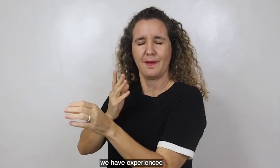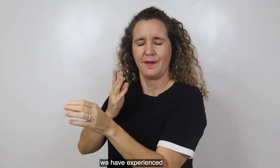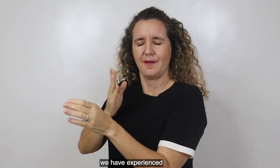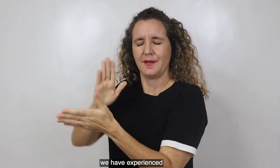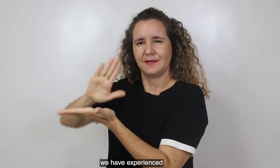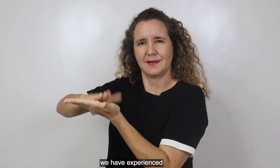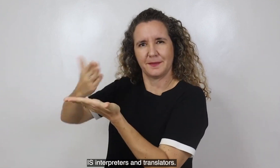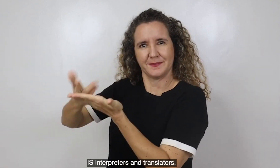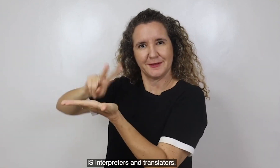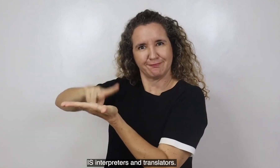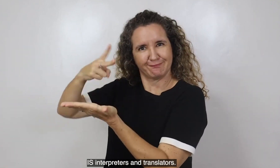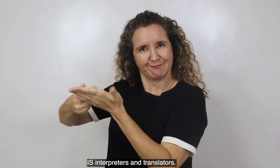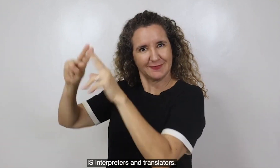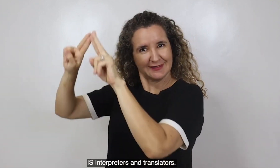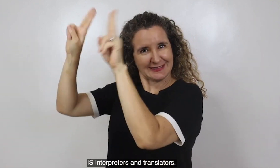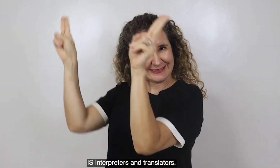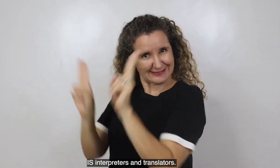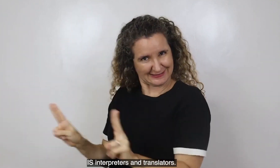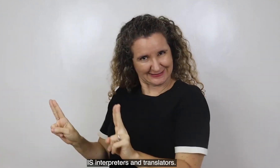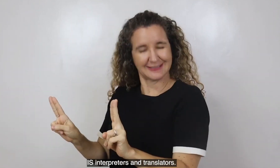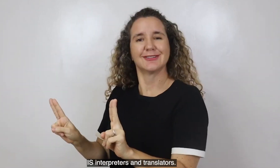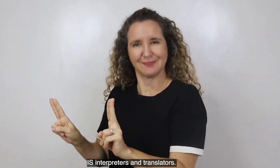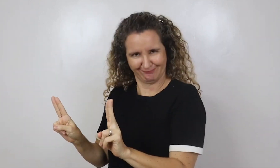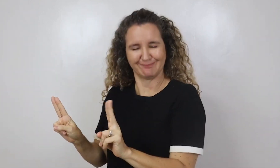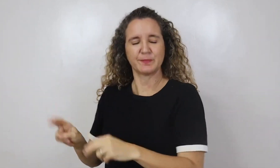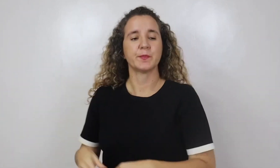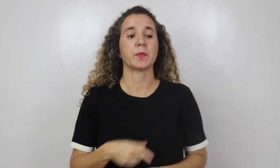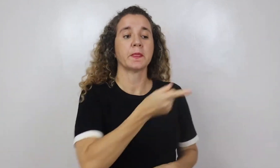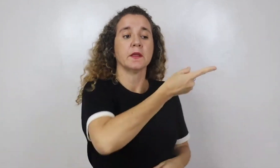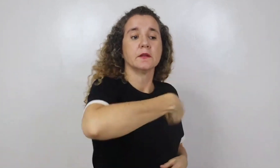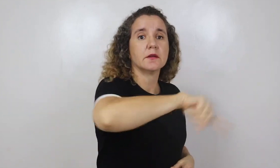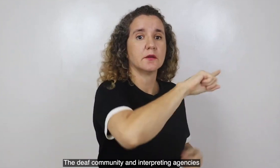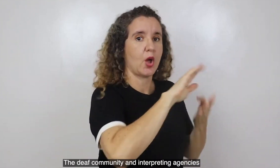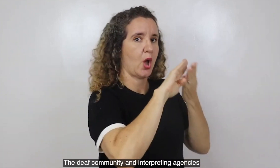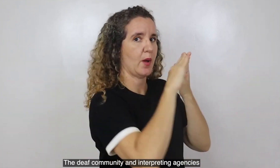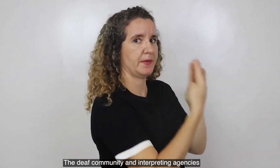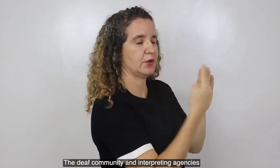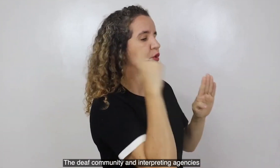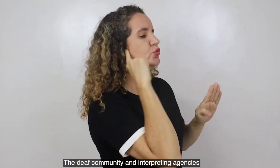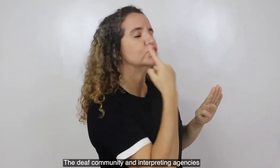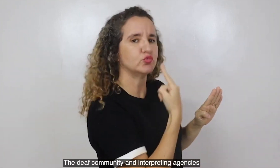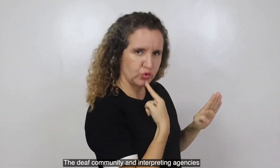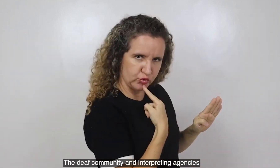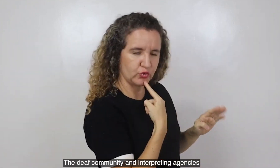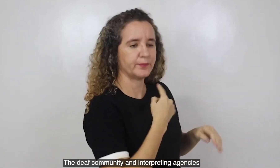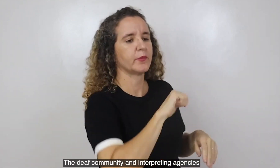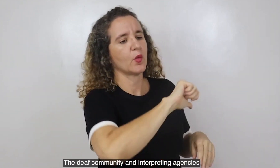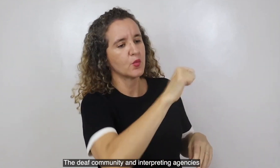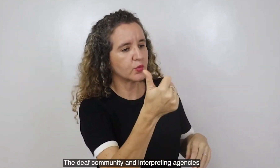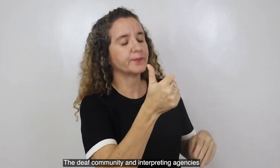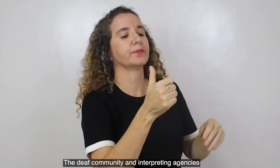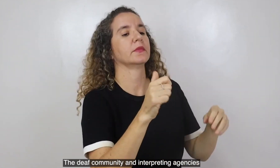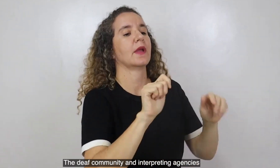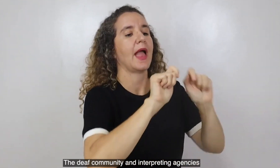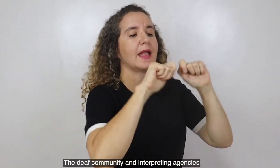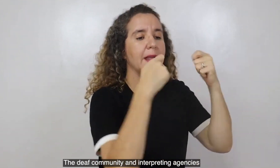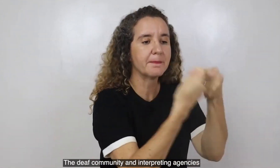interpreters and translators. The deaf community and interpreting agencies acknowledge